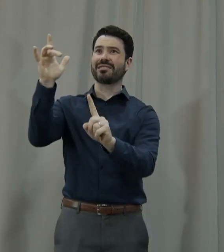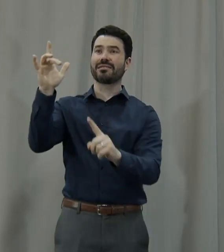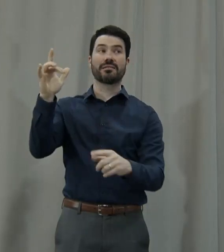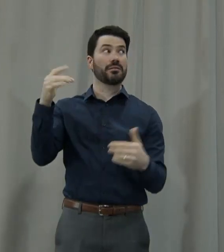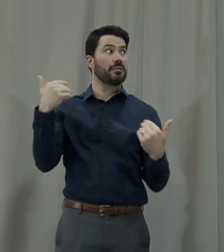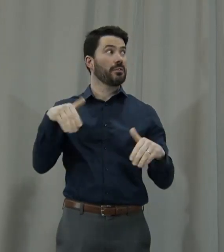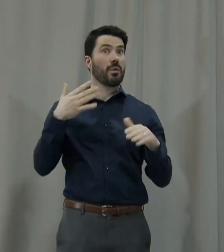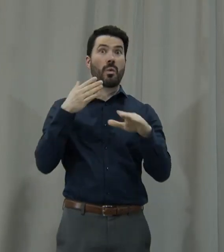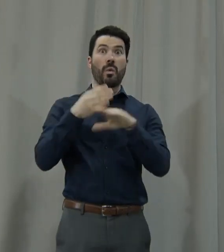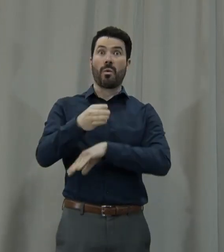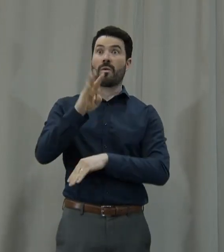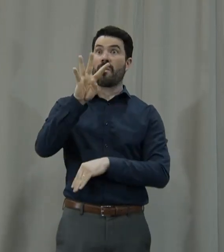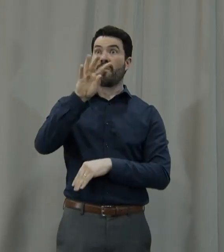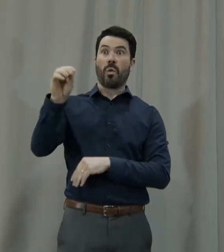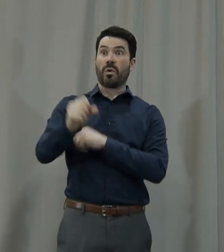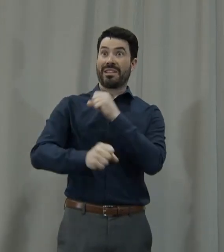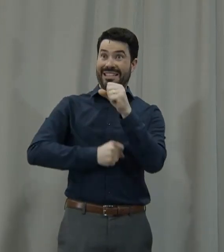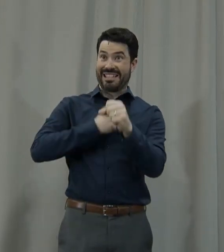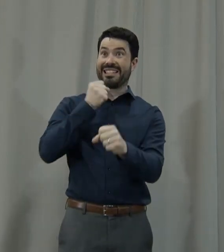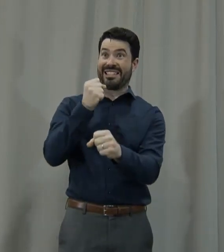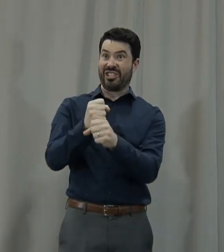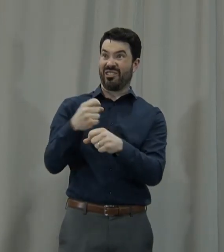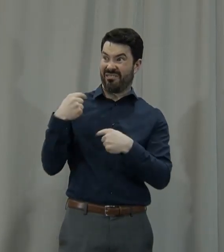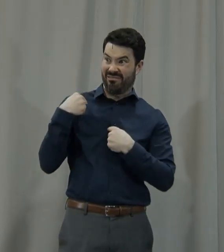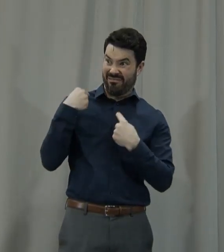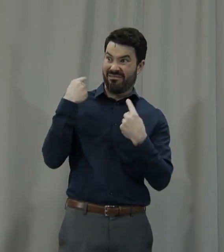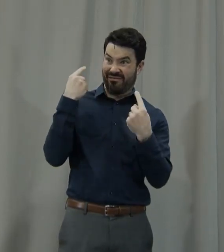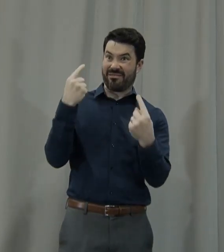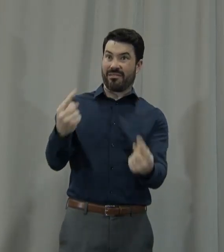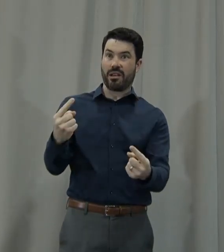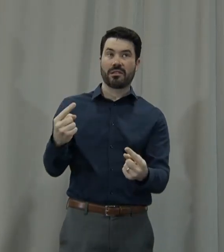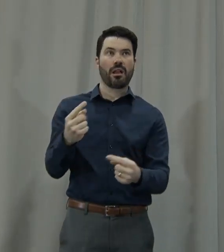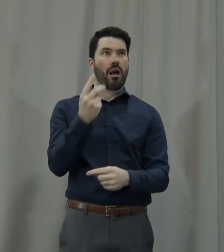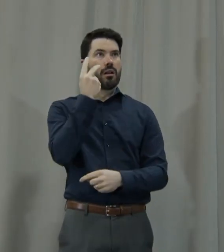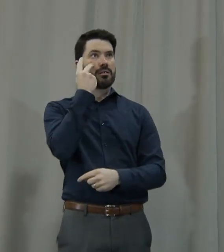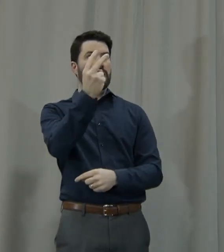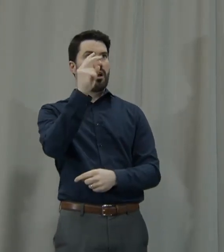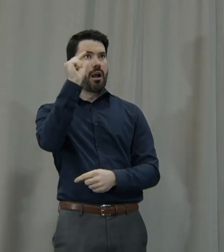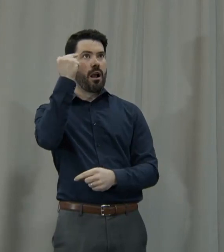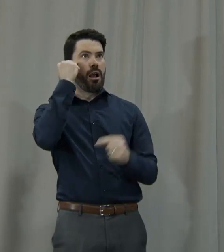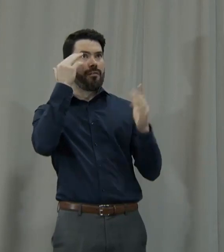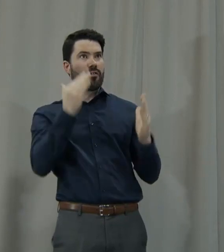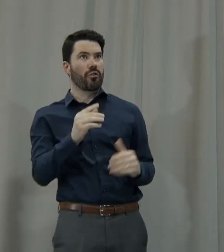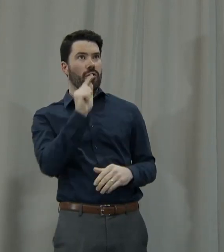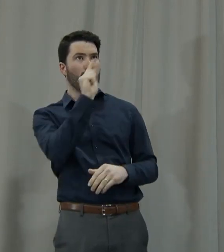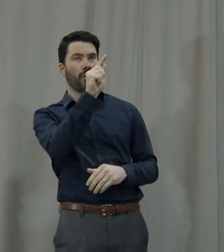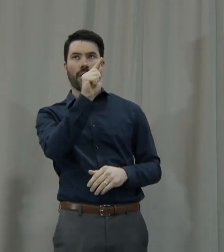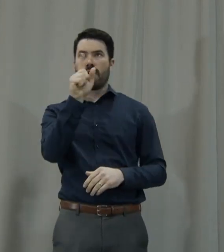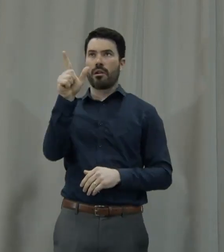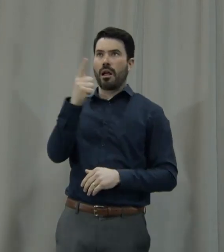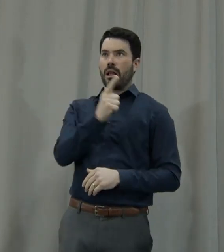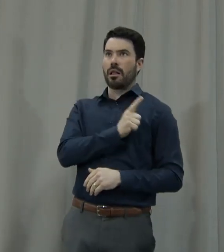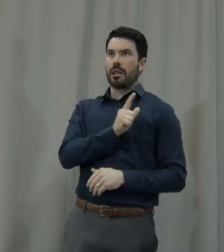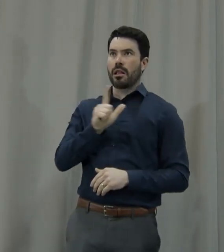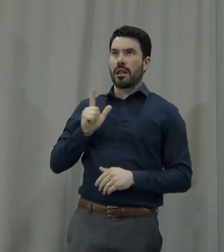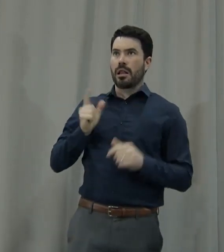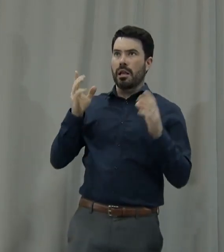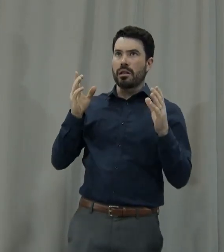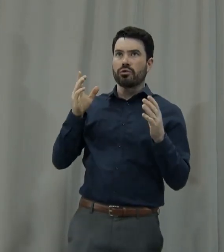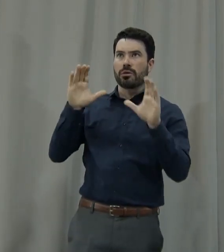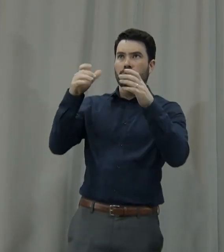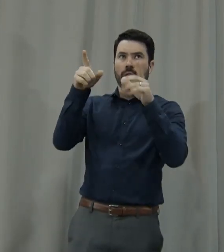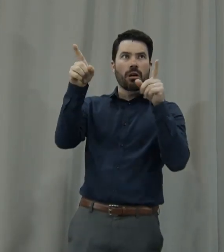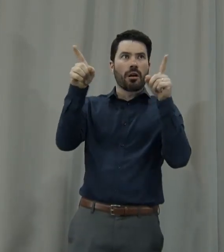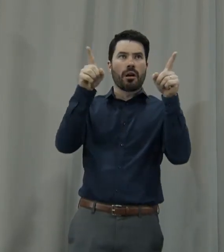governance structure with a governor and legislature that demonstrates such